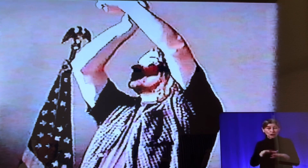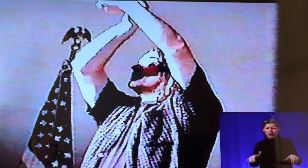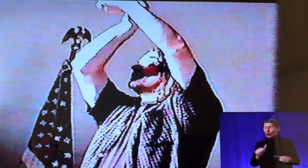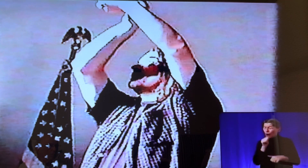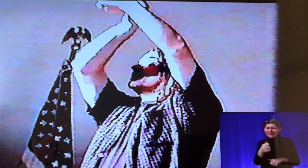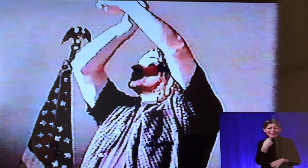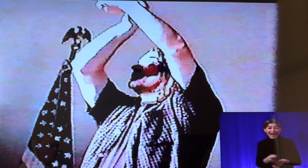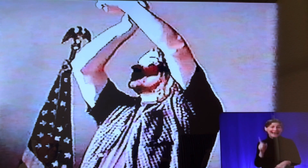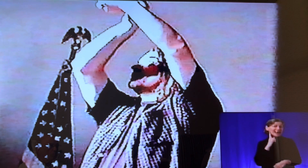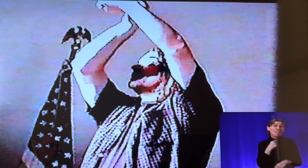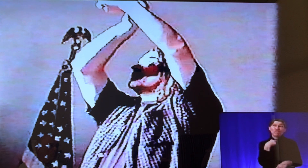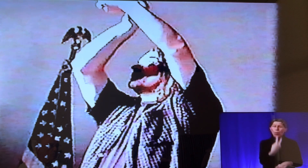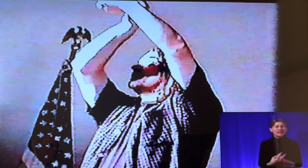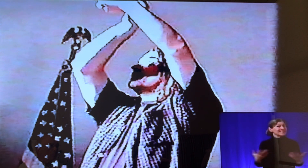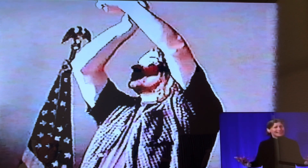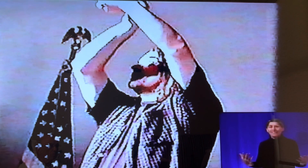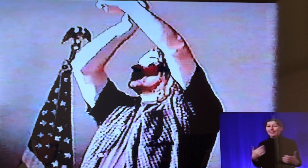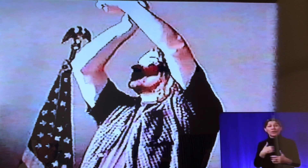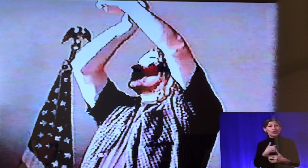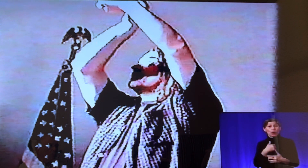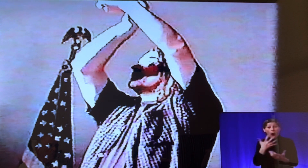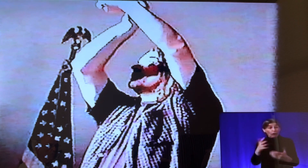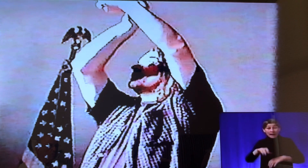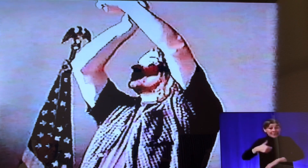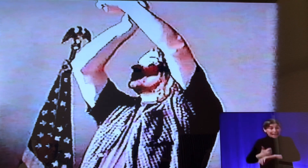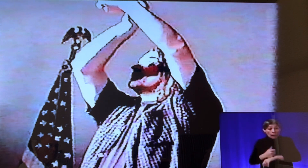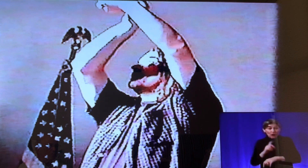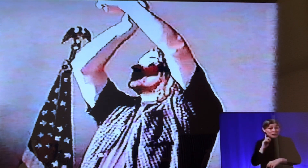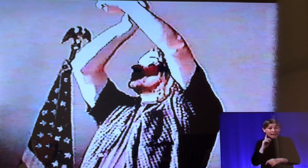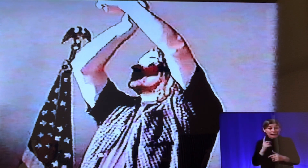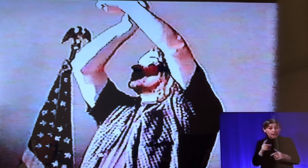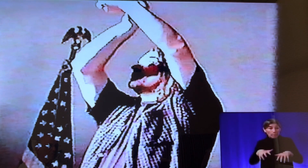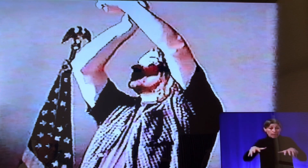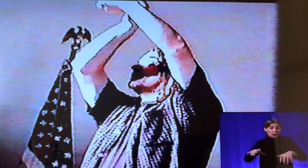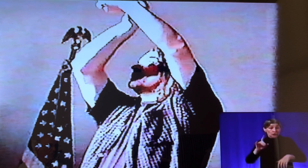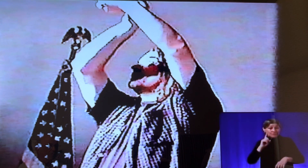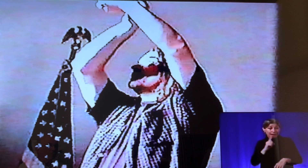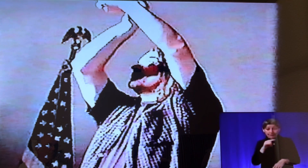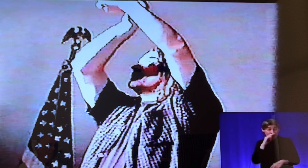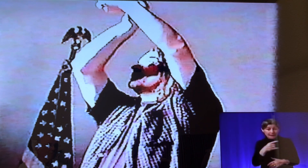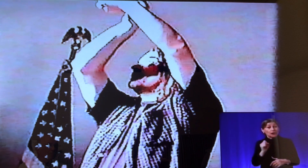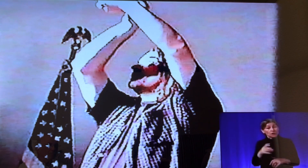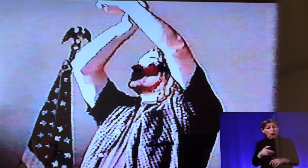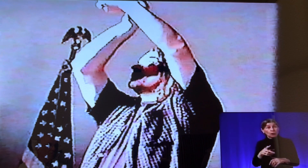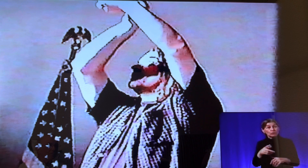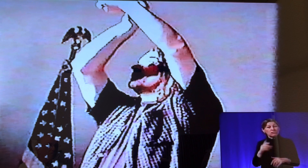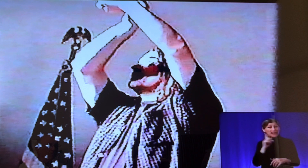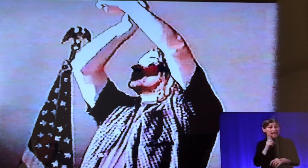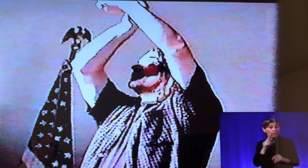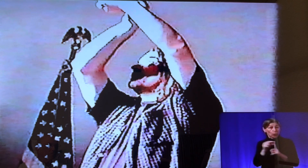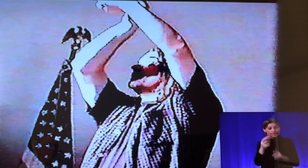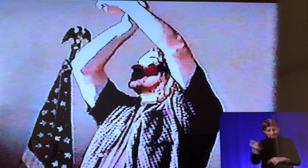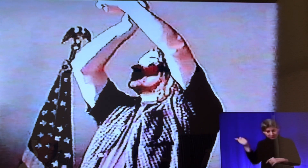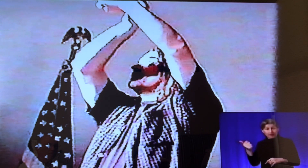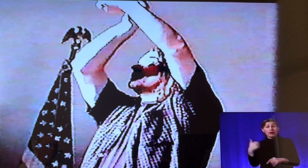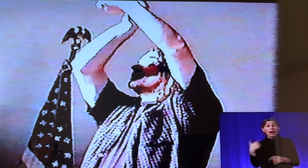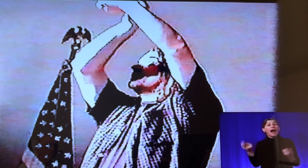went up there. We've already established that it's a bunch of deaf kids, so you can just lock that part out and say, so as the children